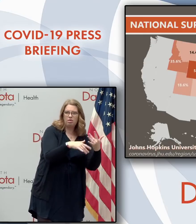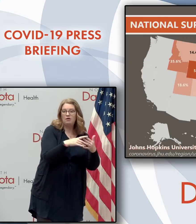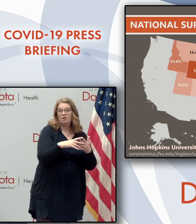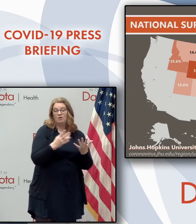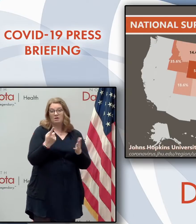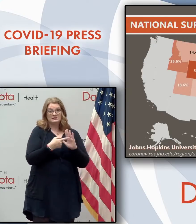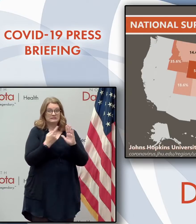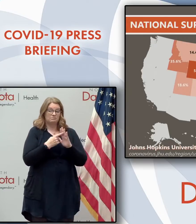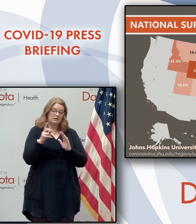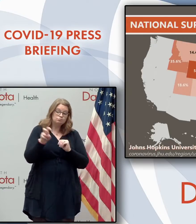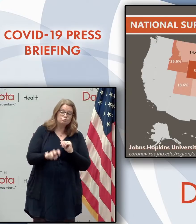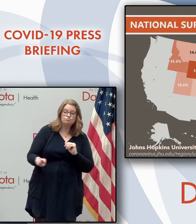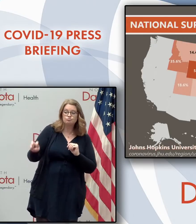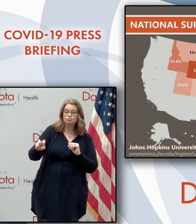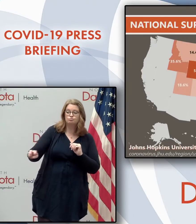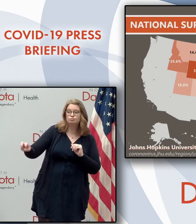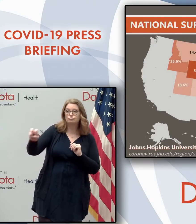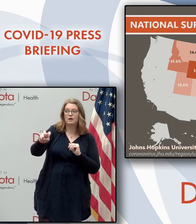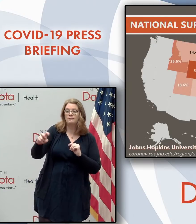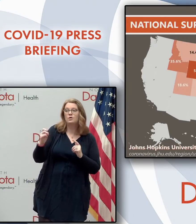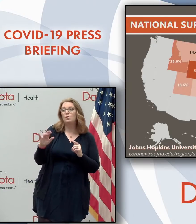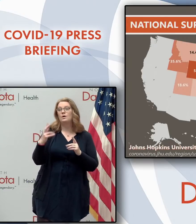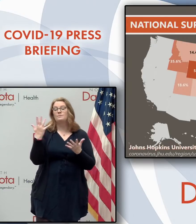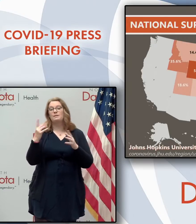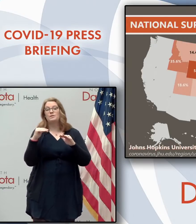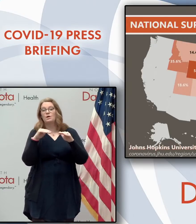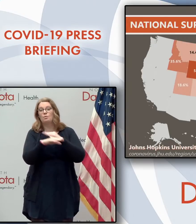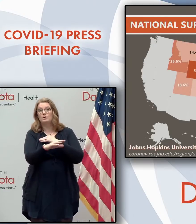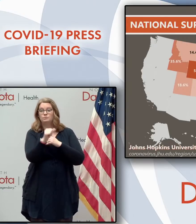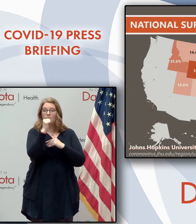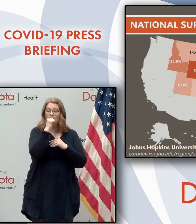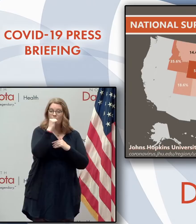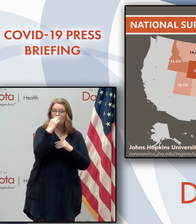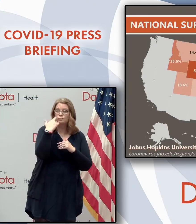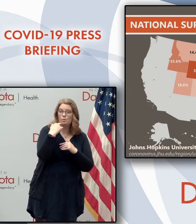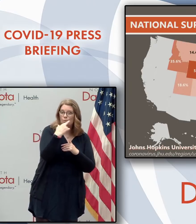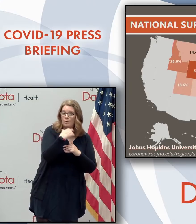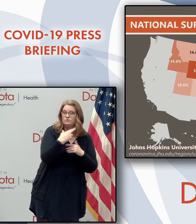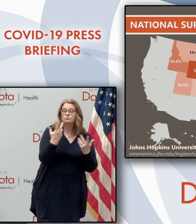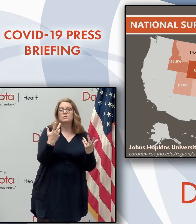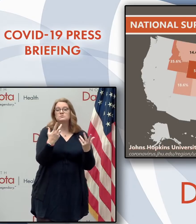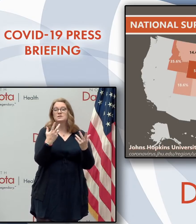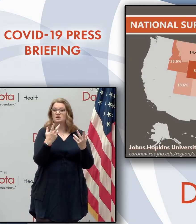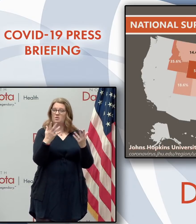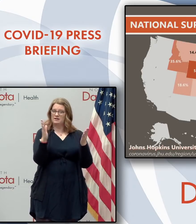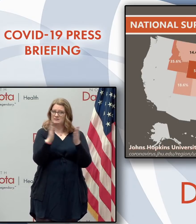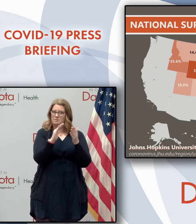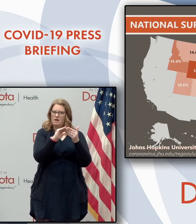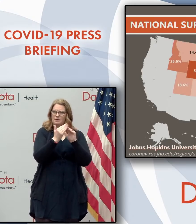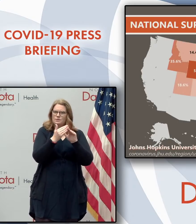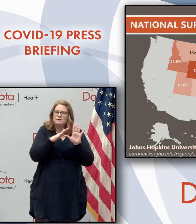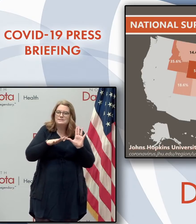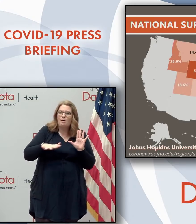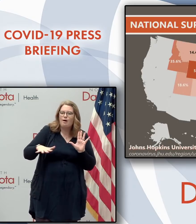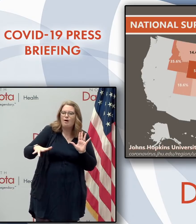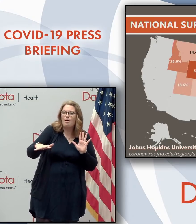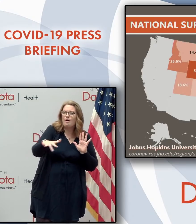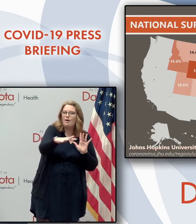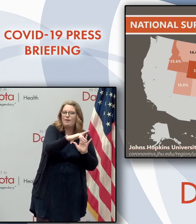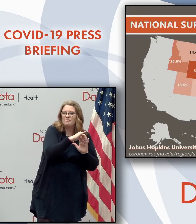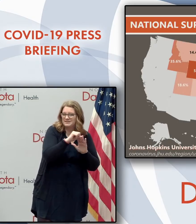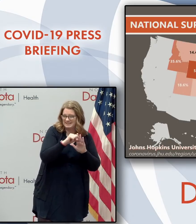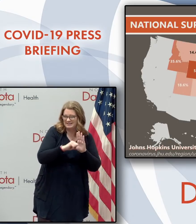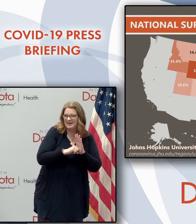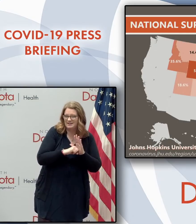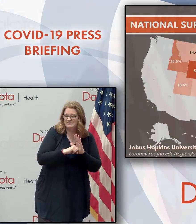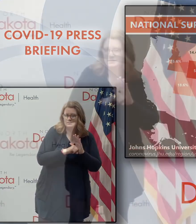travel, or maybe they're gathering in bars or restaurants in small communities across our state around the